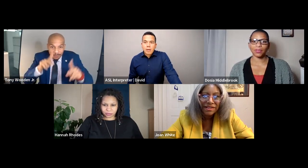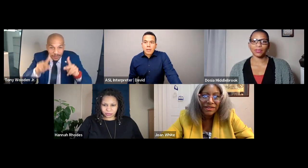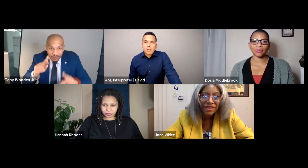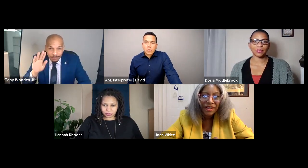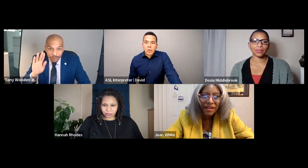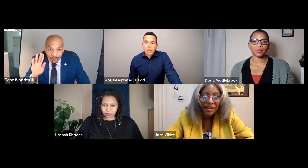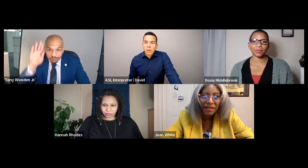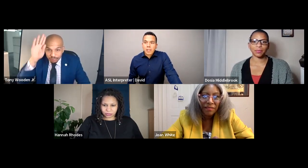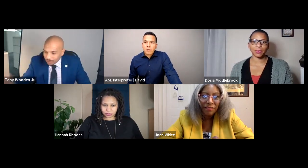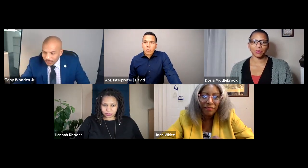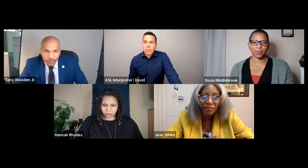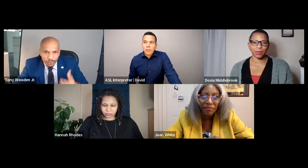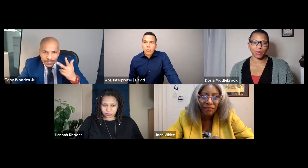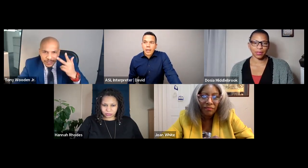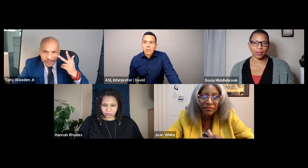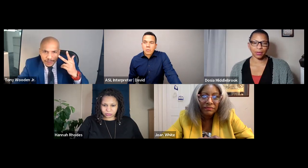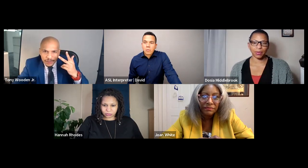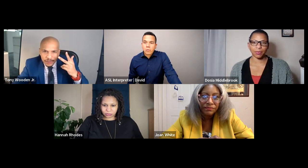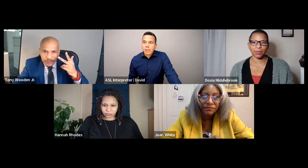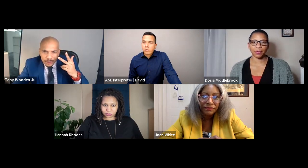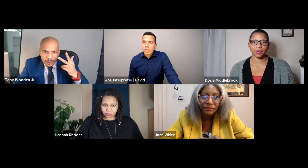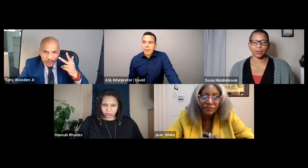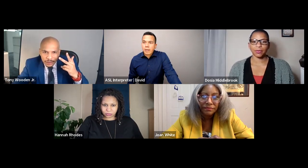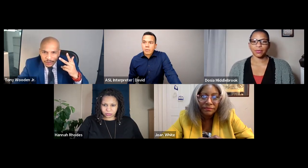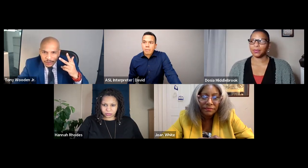And this is Tony. So I see 4 hands raised right now.